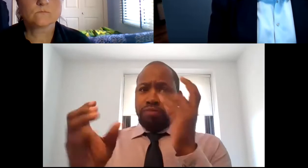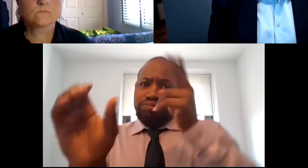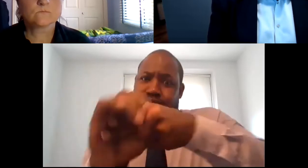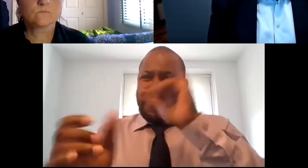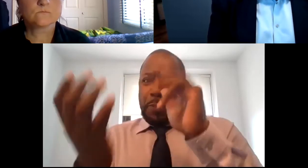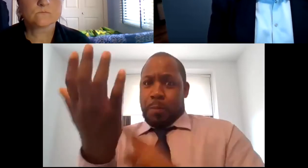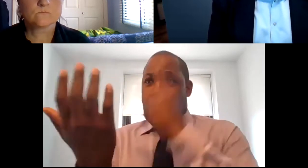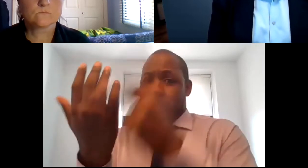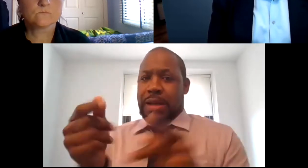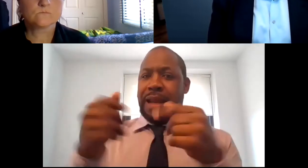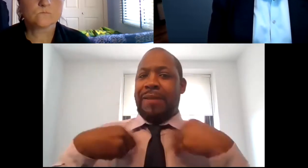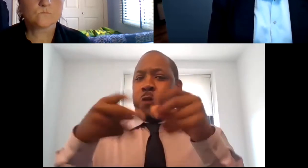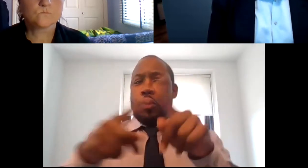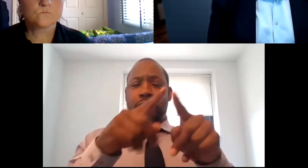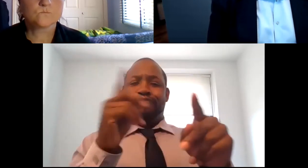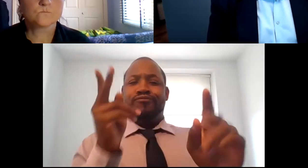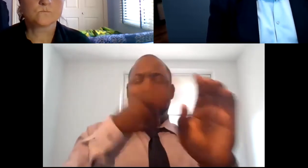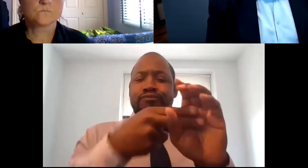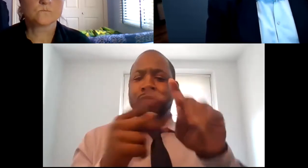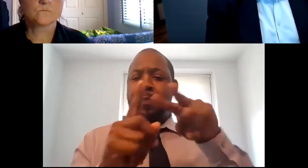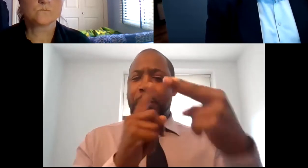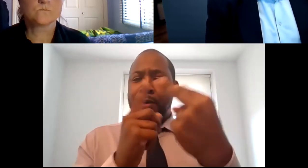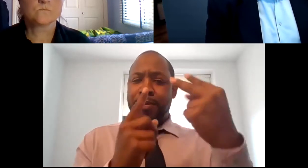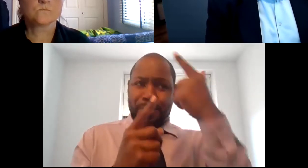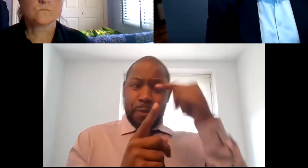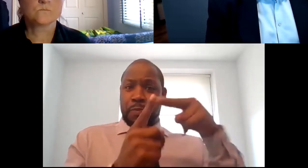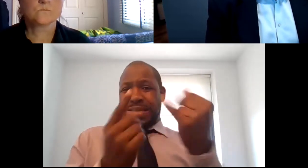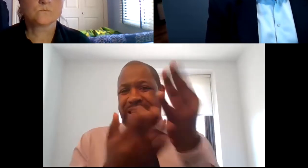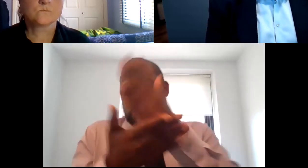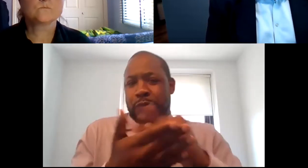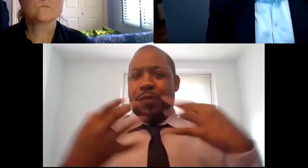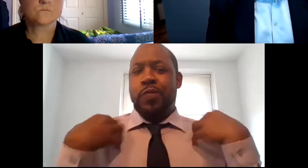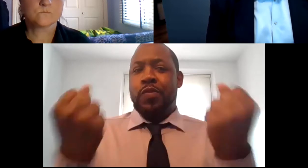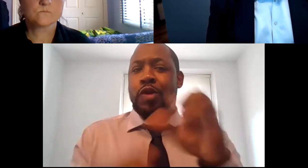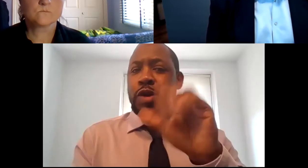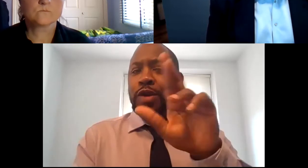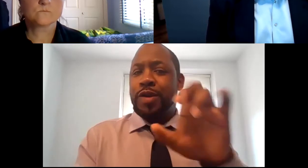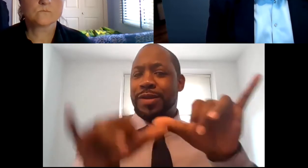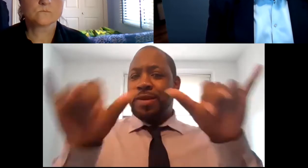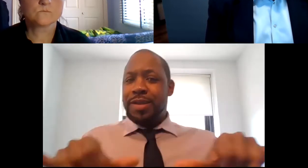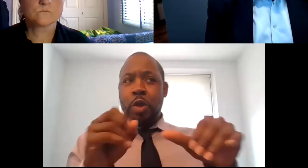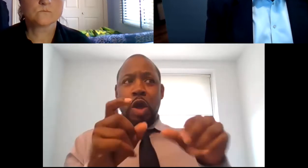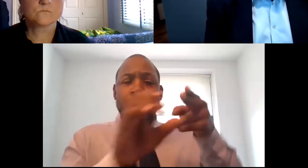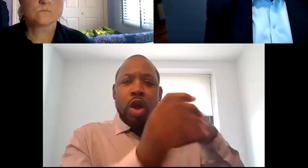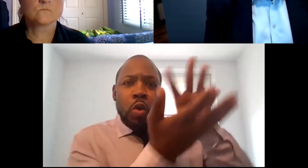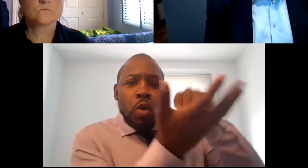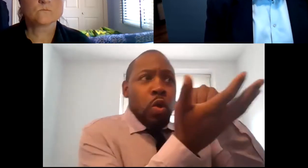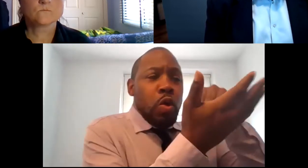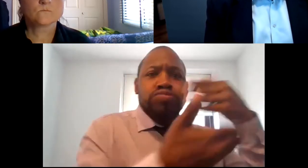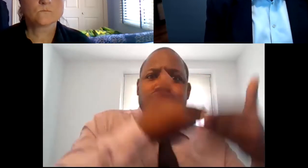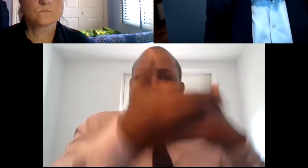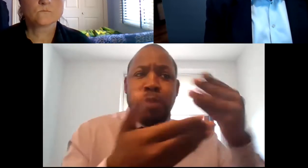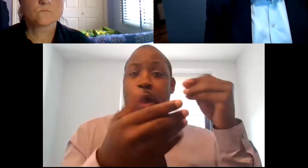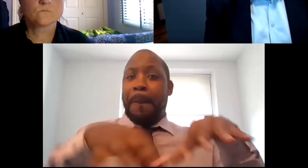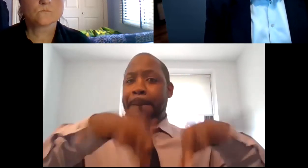medical genre. And then also those people may be able to work in perspectives as well, because there is some health issues there in terms